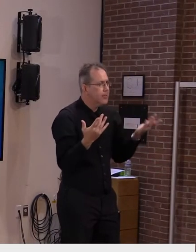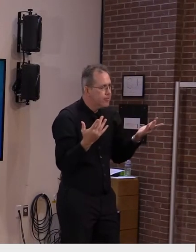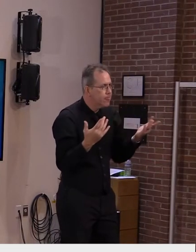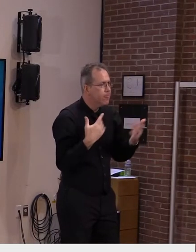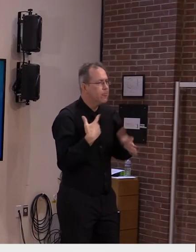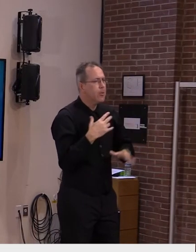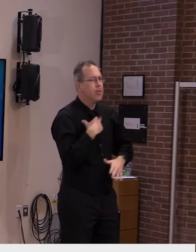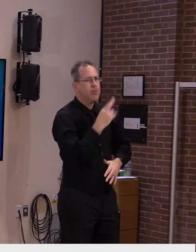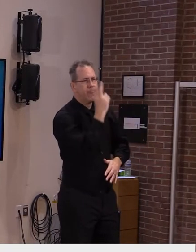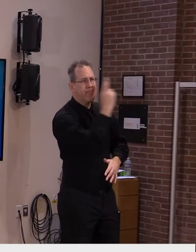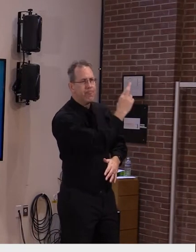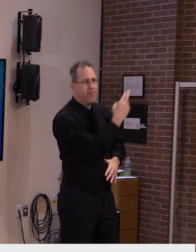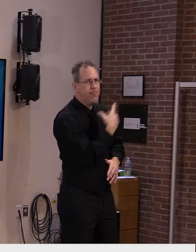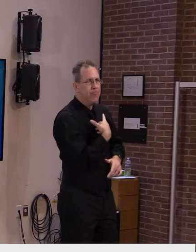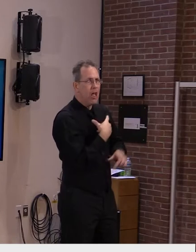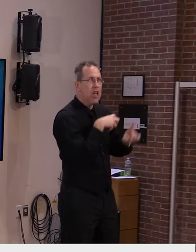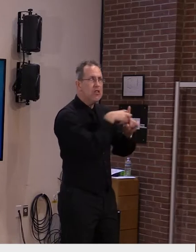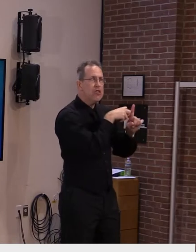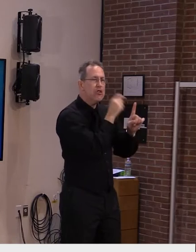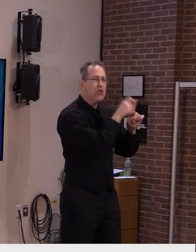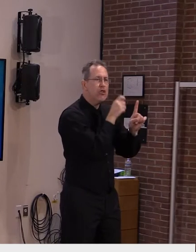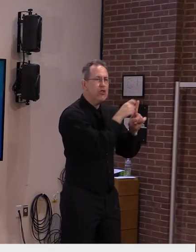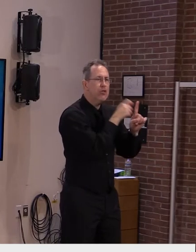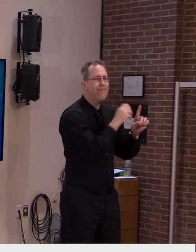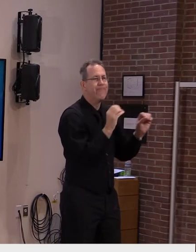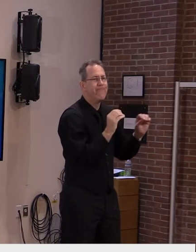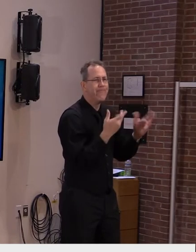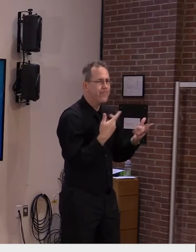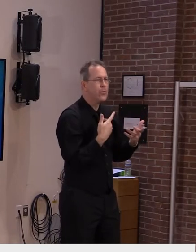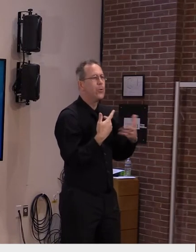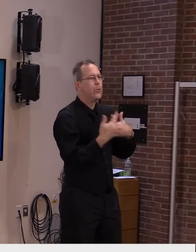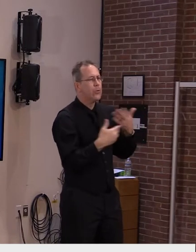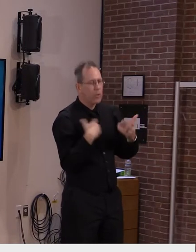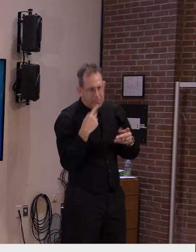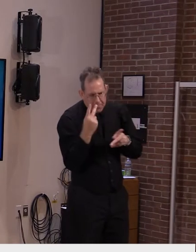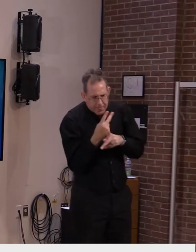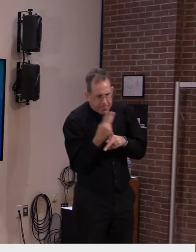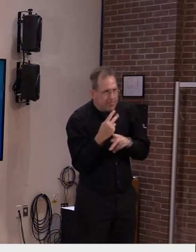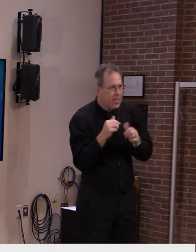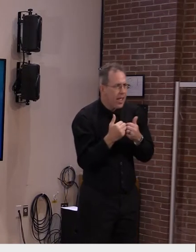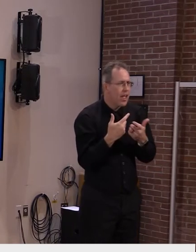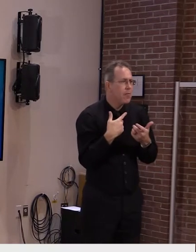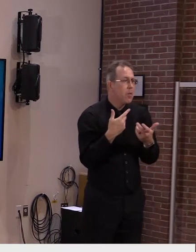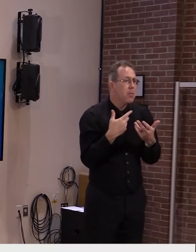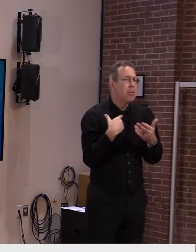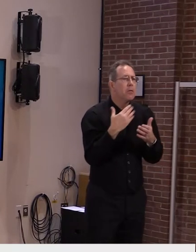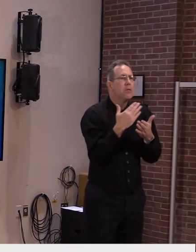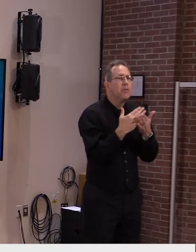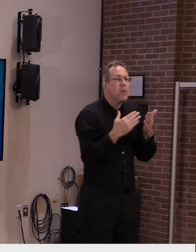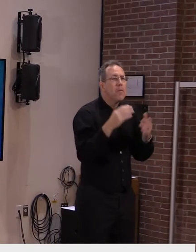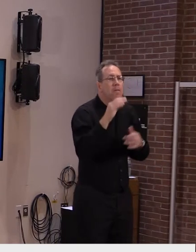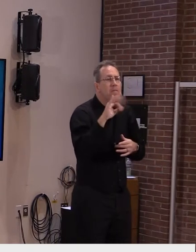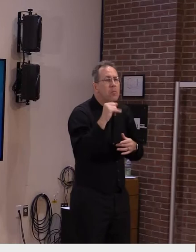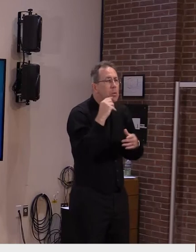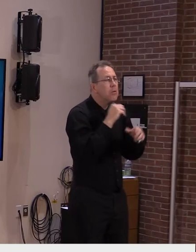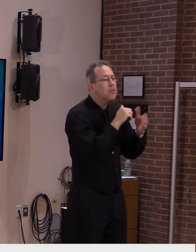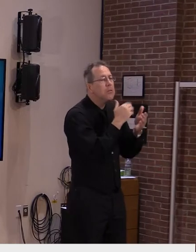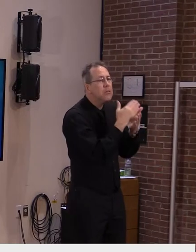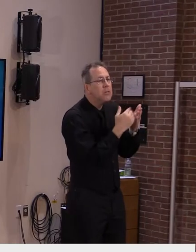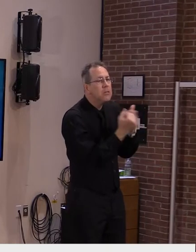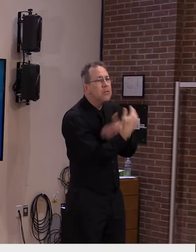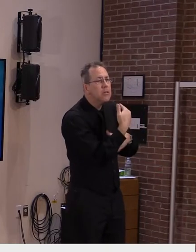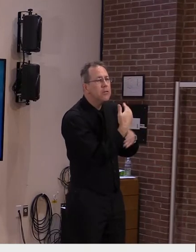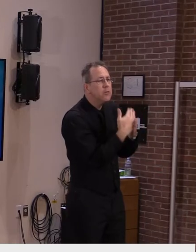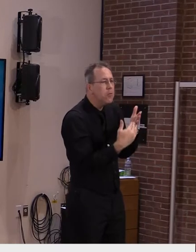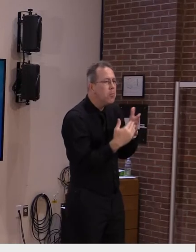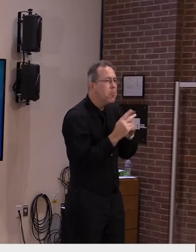or with very, very modest, if, you know, on the monoclonal in